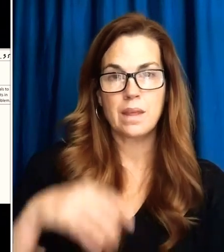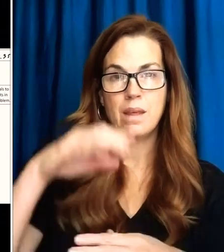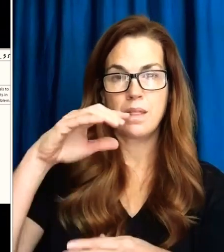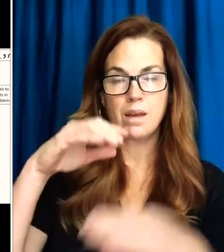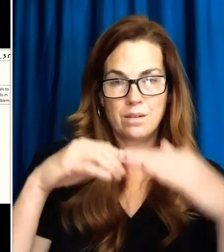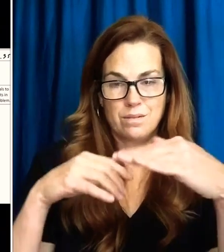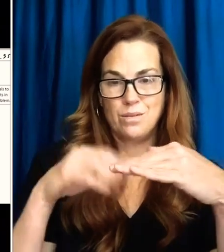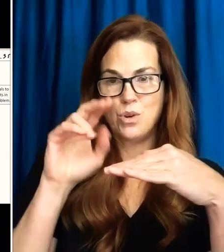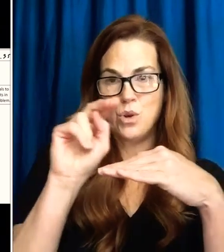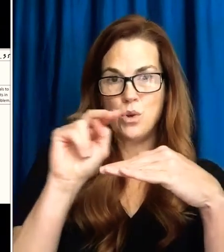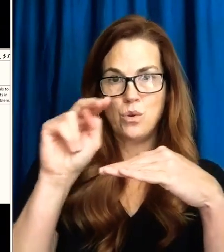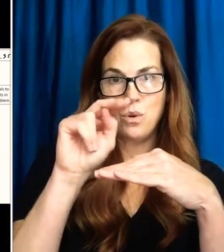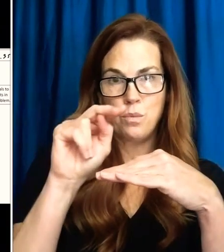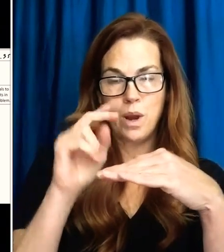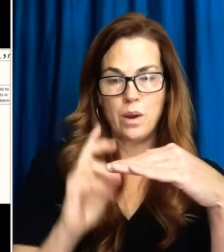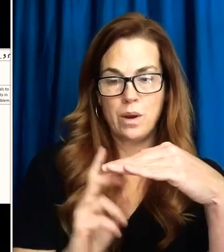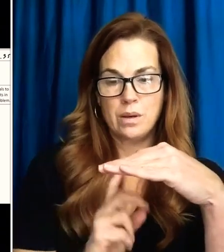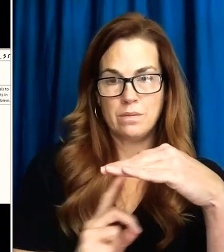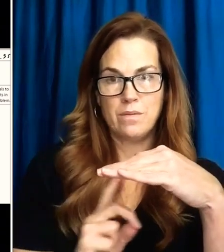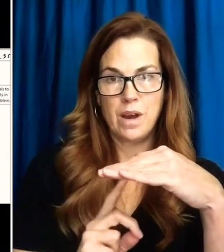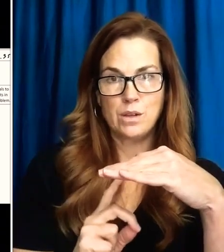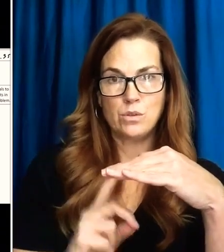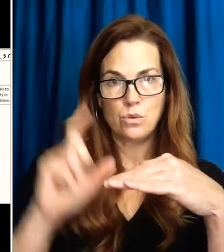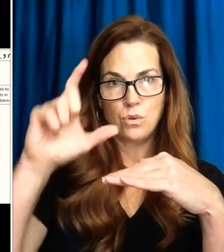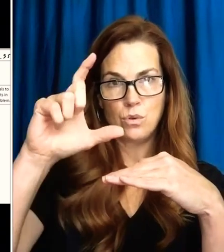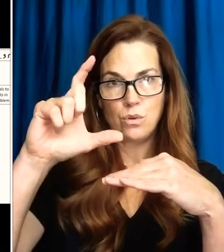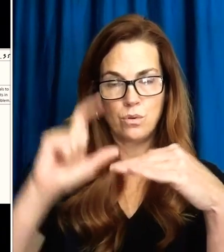by, I'm going to have a whole number.